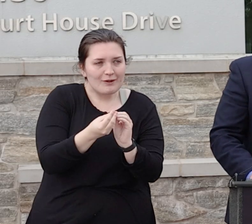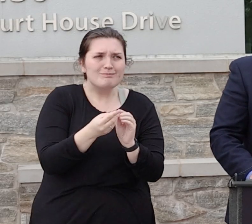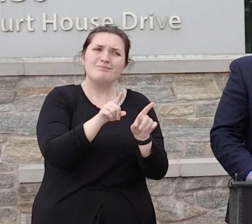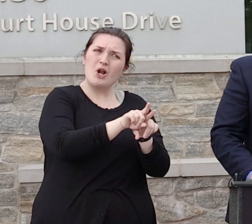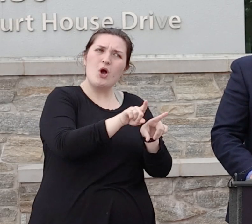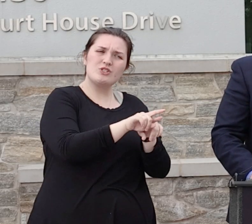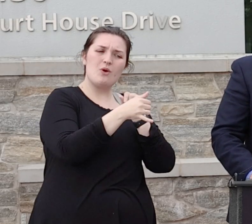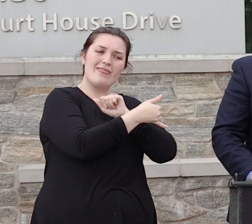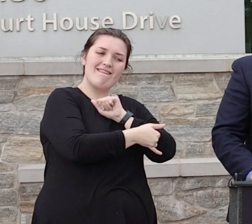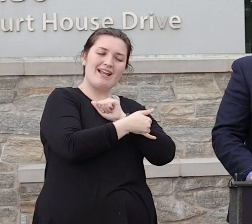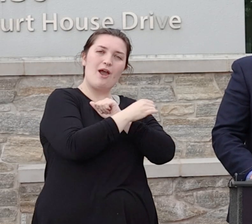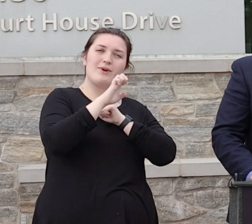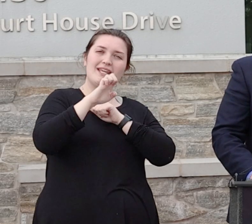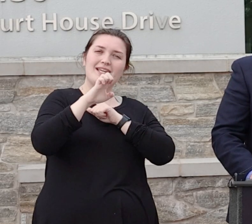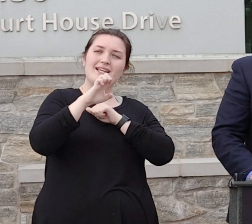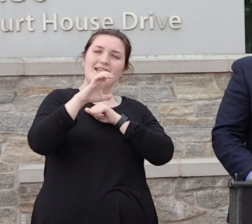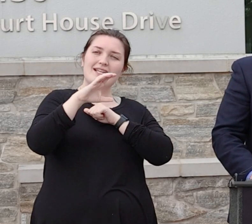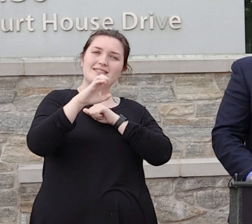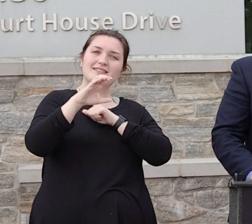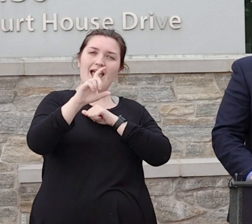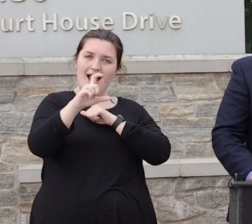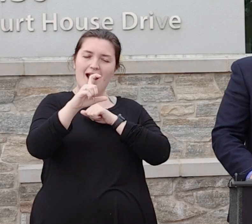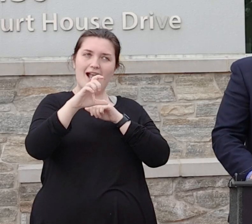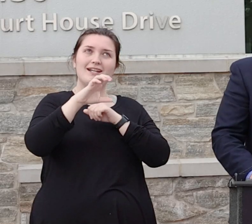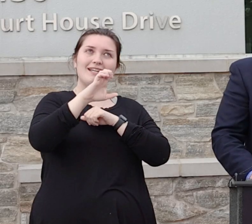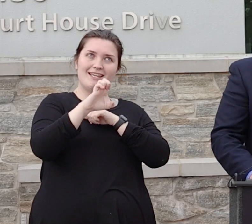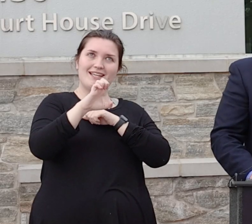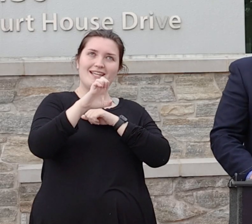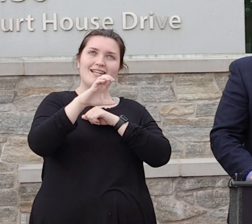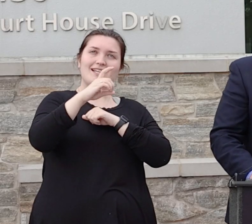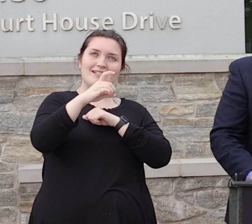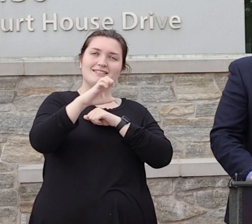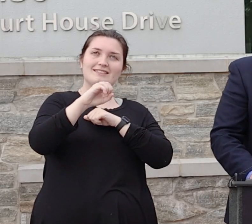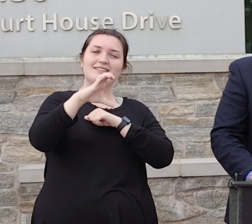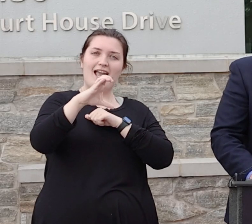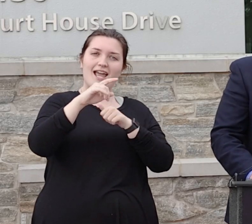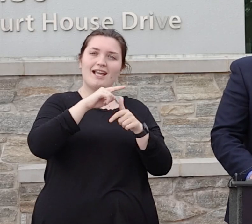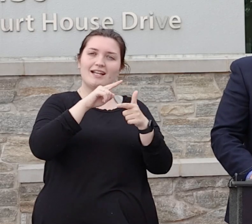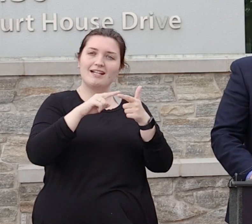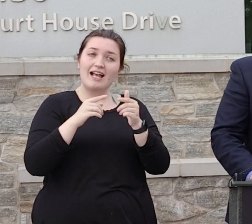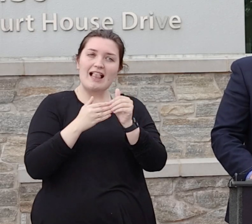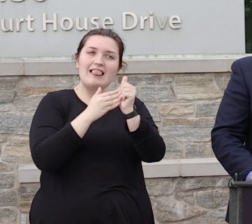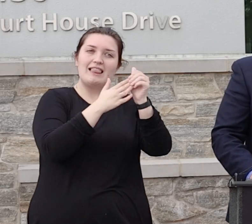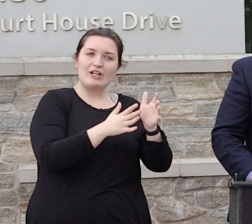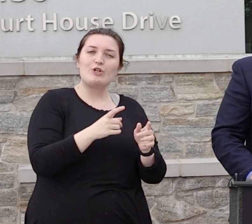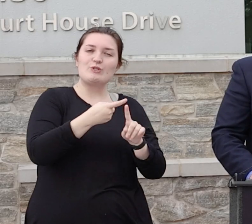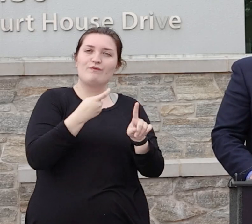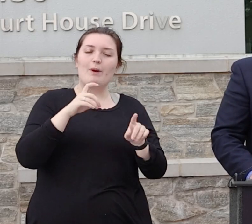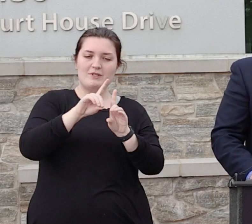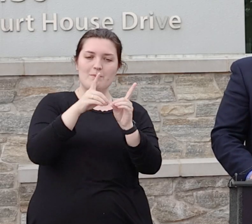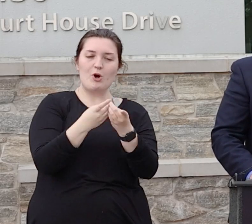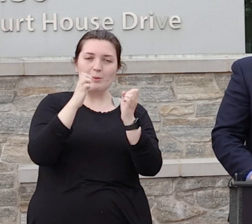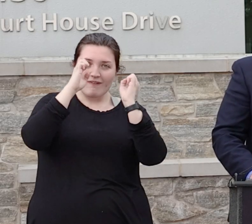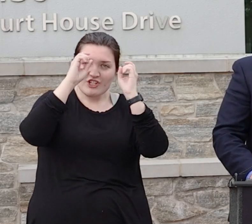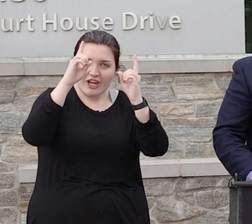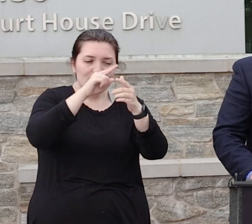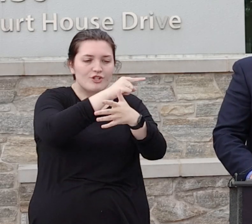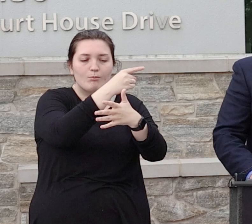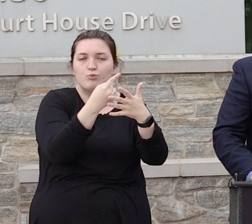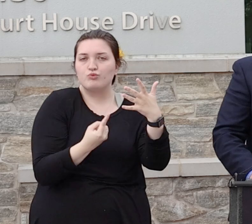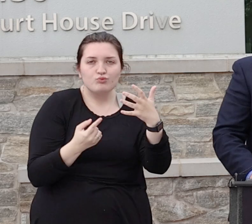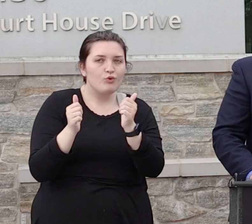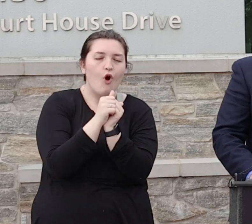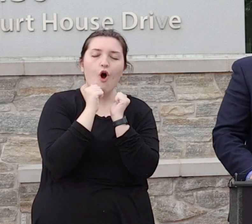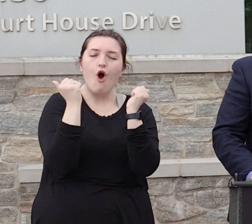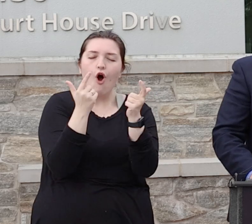council, state leaders, and partners from the Maryland State Department of Education. Today is a powerful